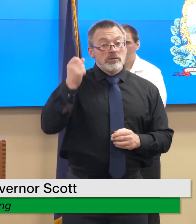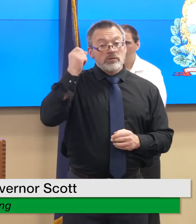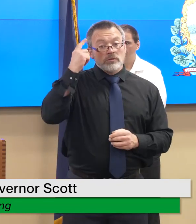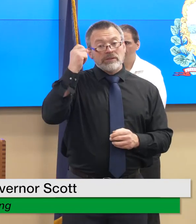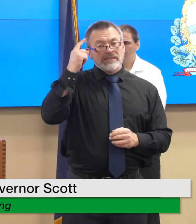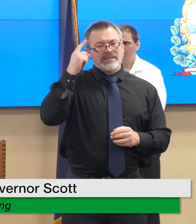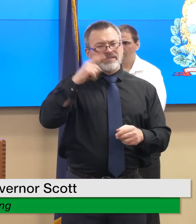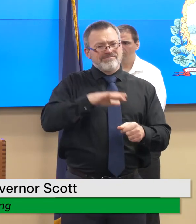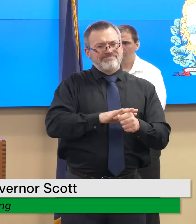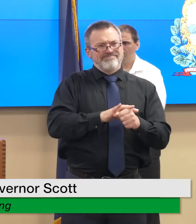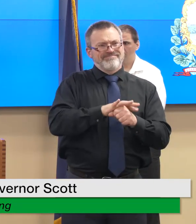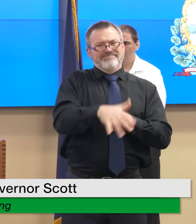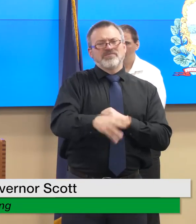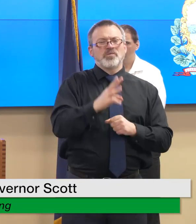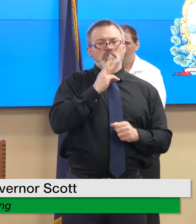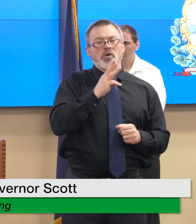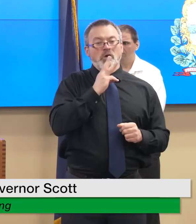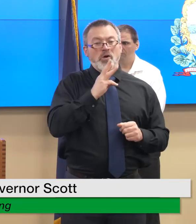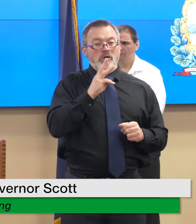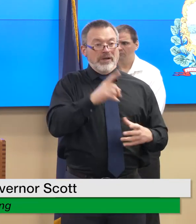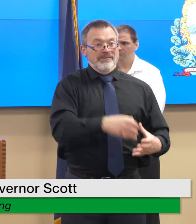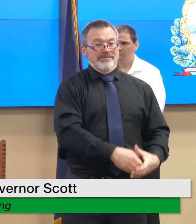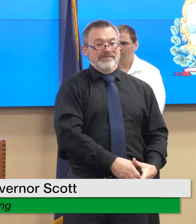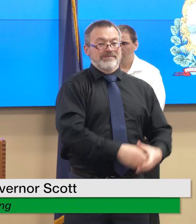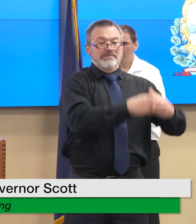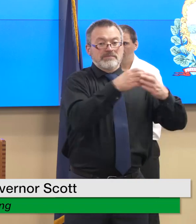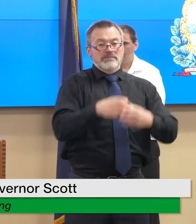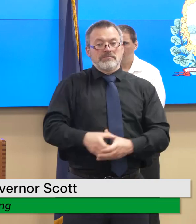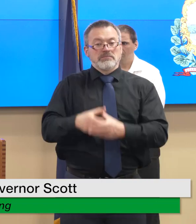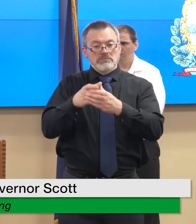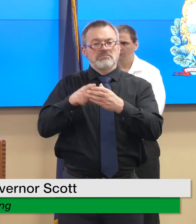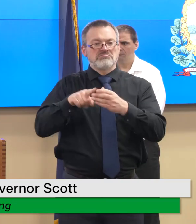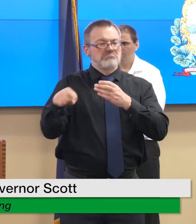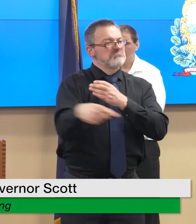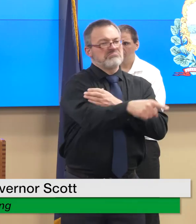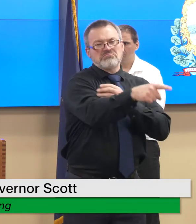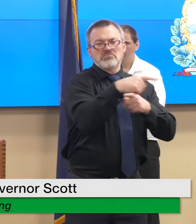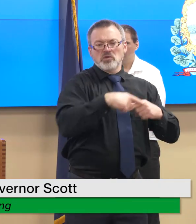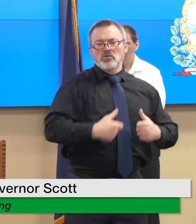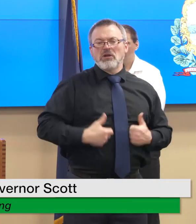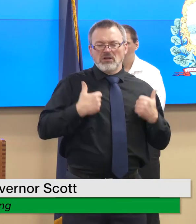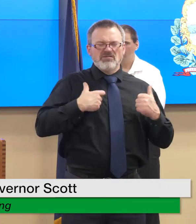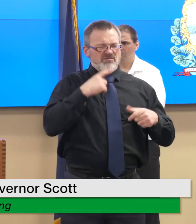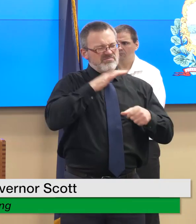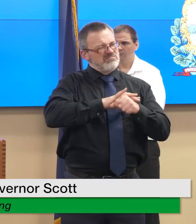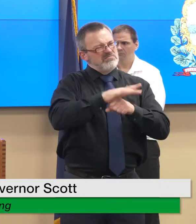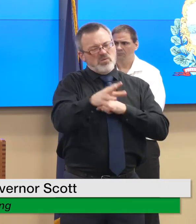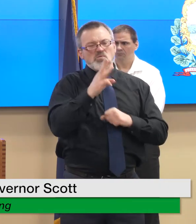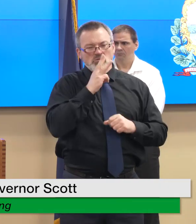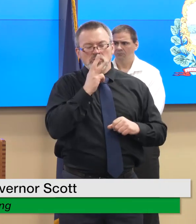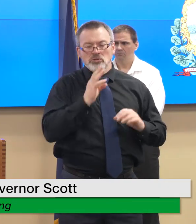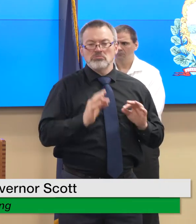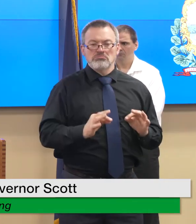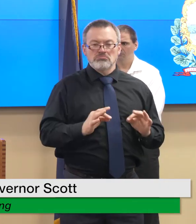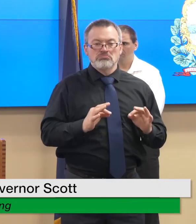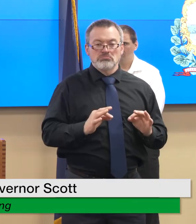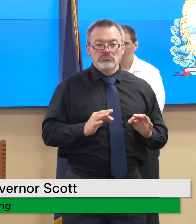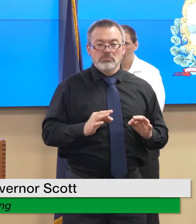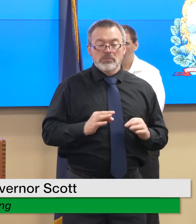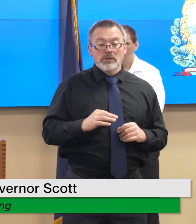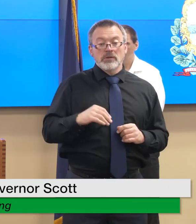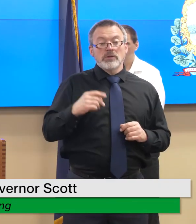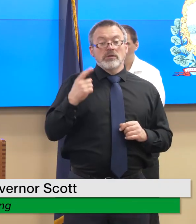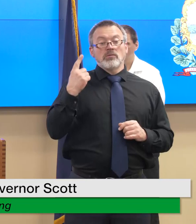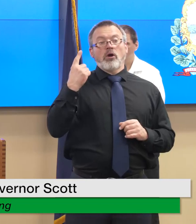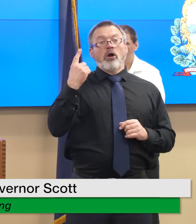from the unaffected well to serve residents in the interim. There is one boil water notice that remains in